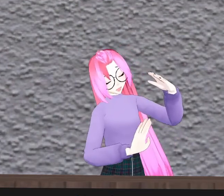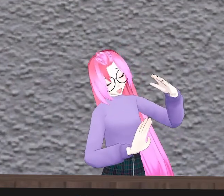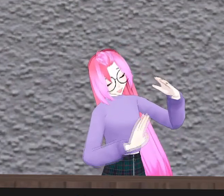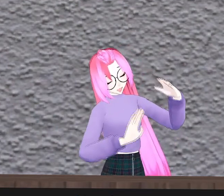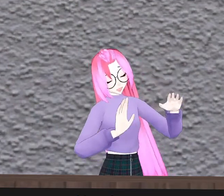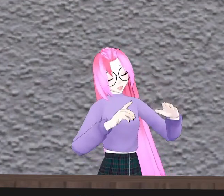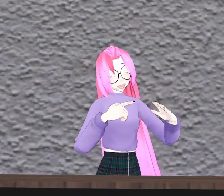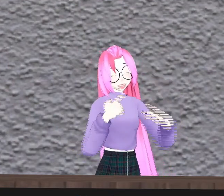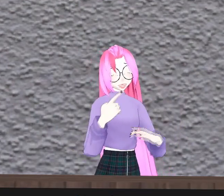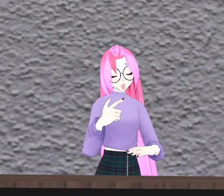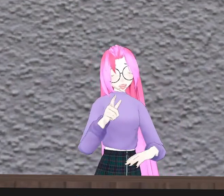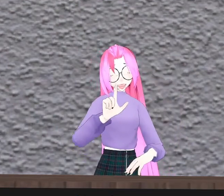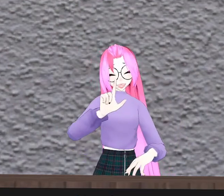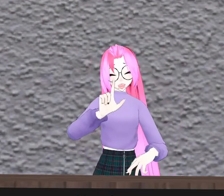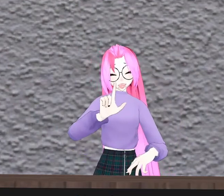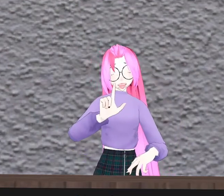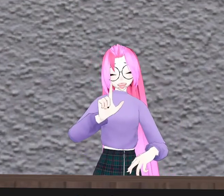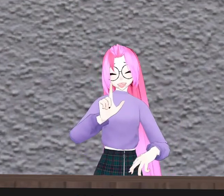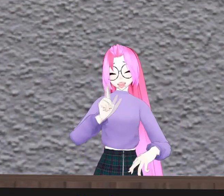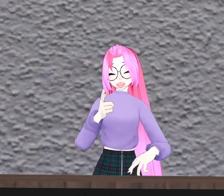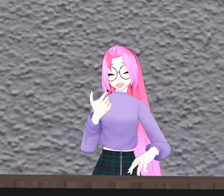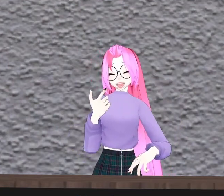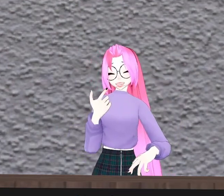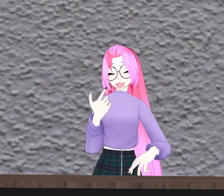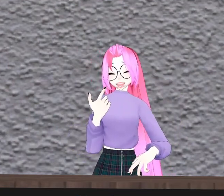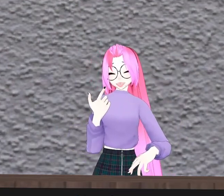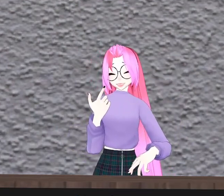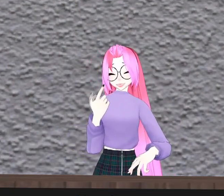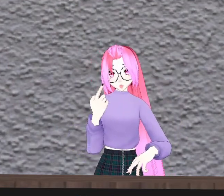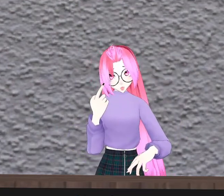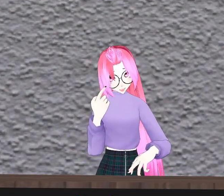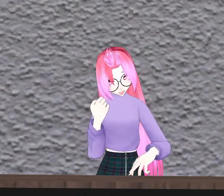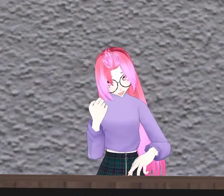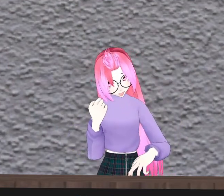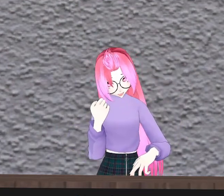of basic to explain 20. So like 21 is like, oh my god,